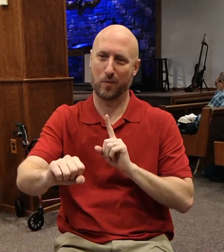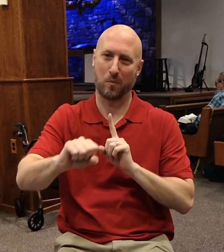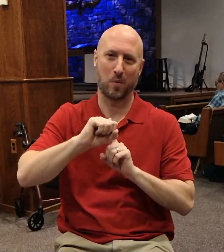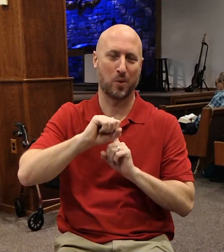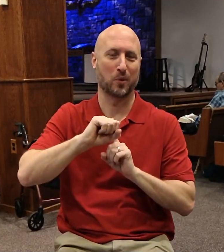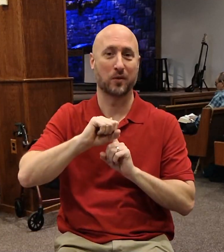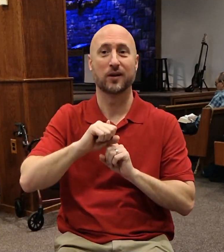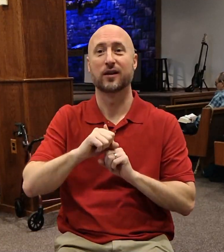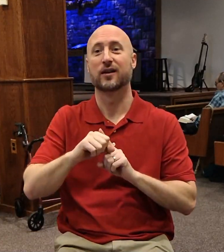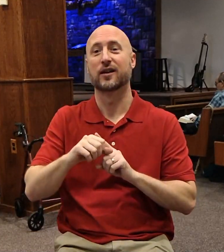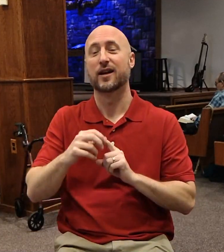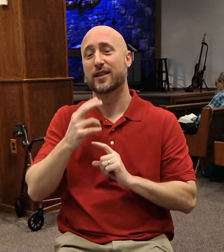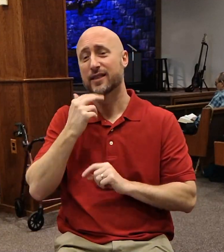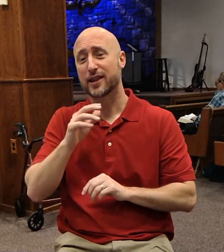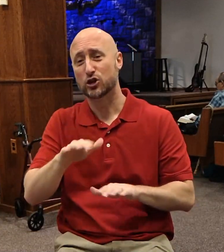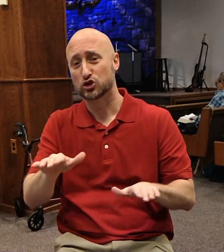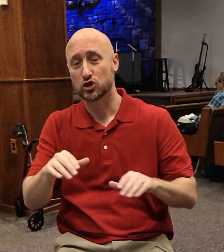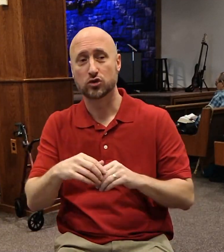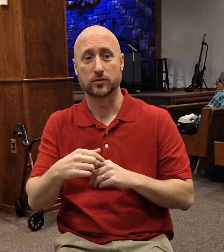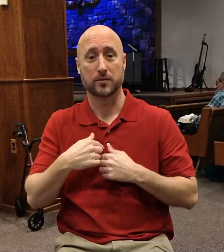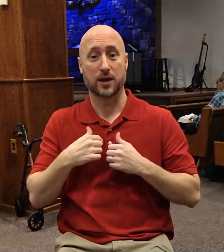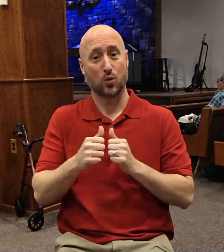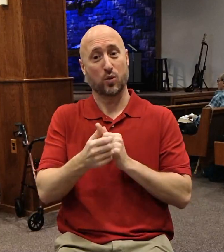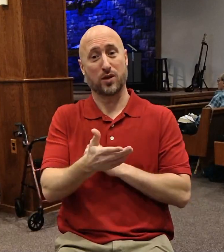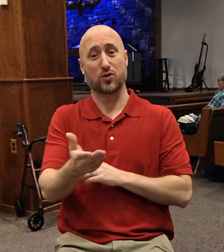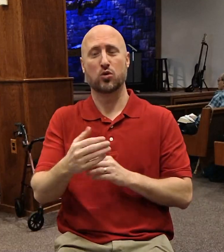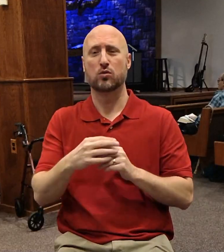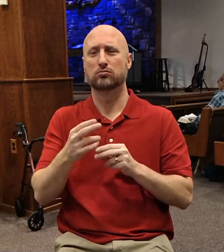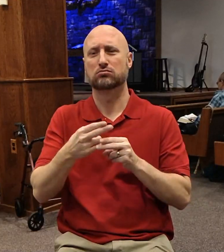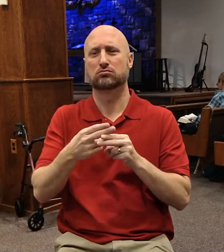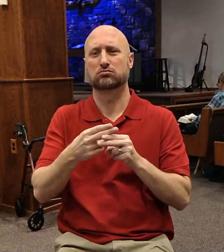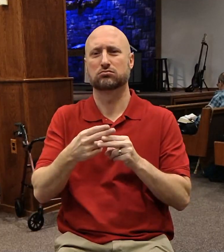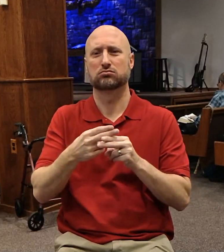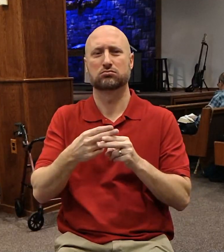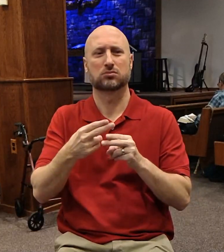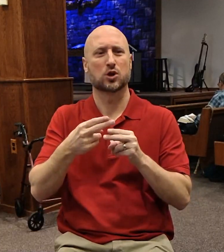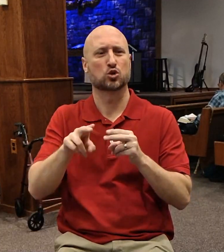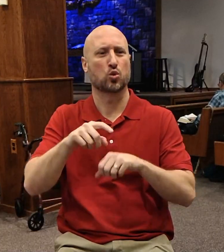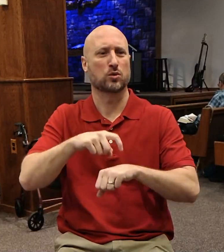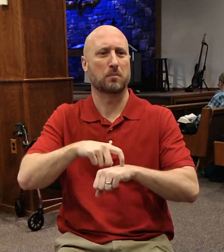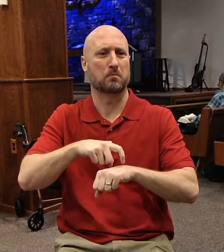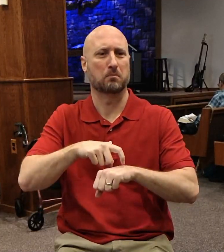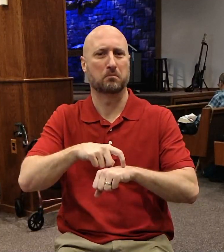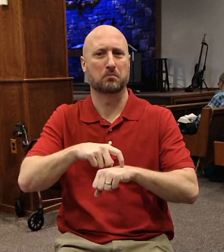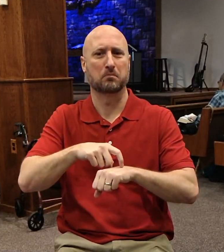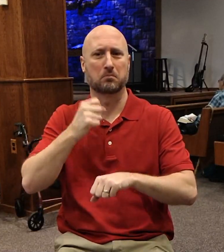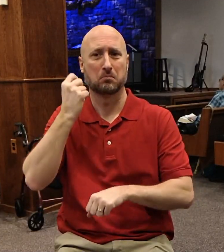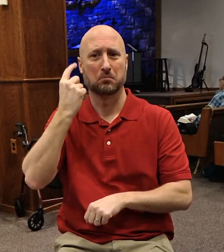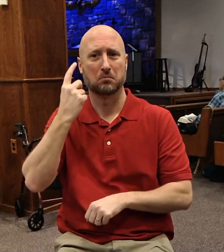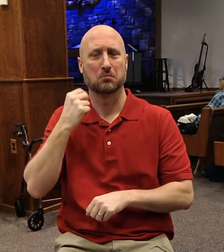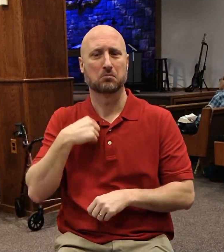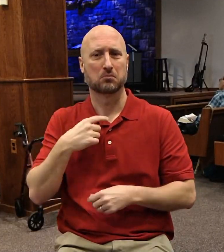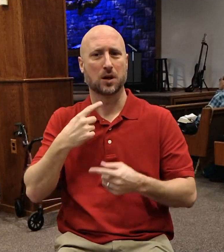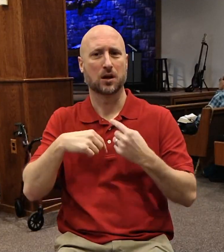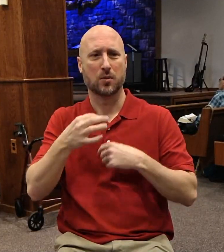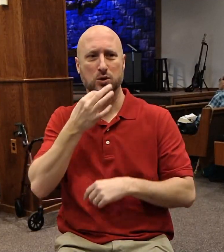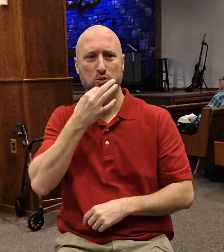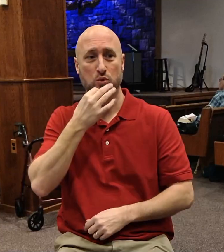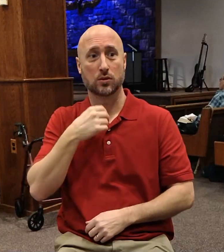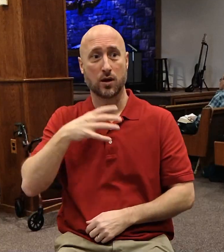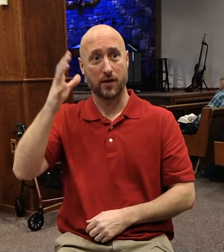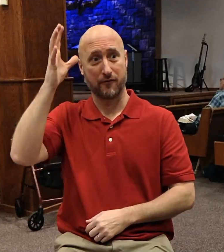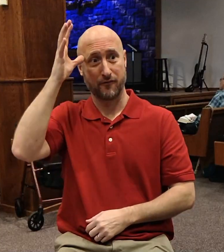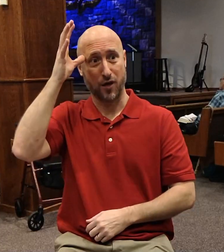yet a little while, I am with you, understands what's coming. You know, how does a father feel leaving